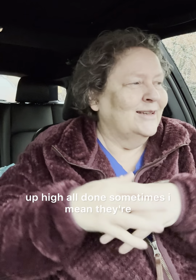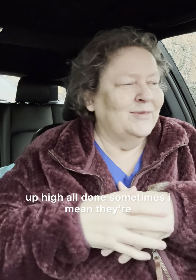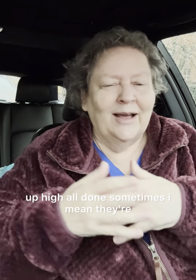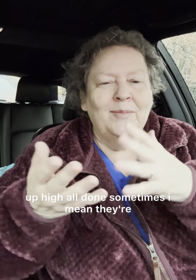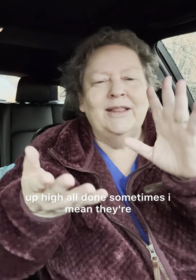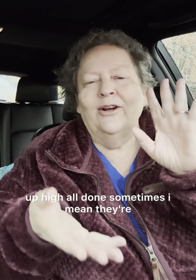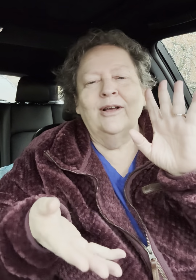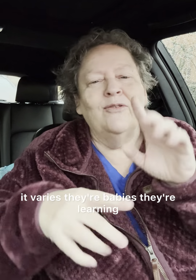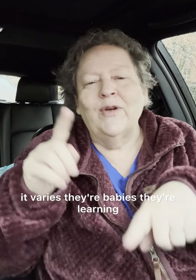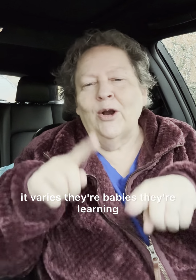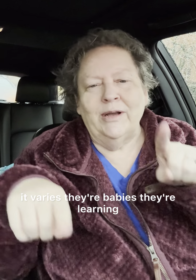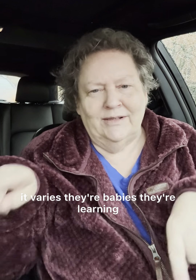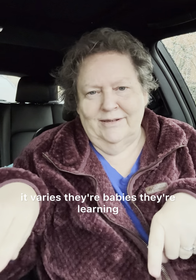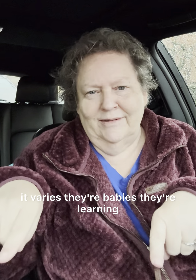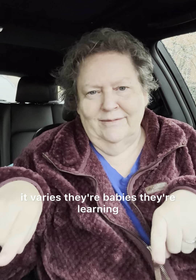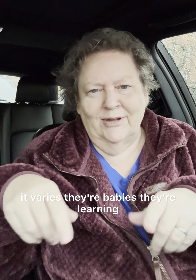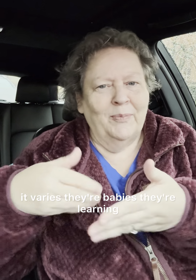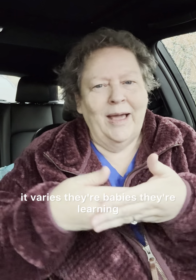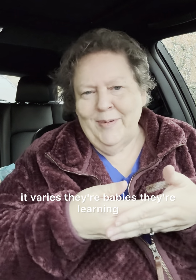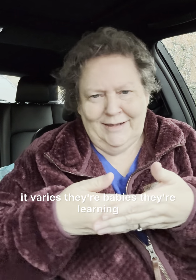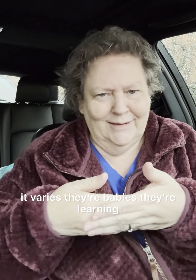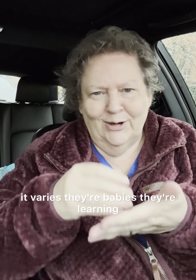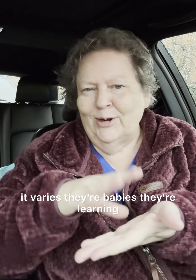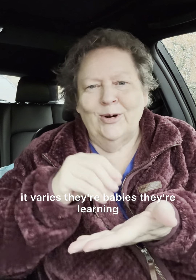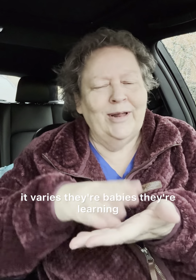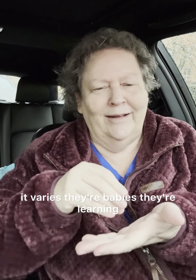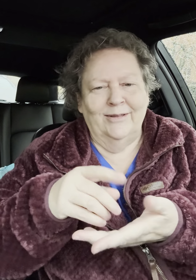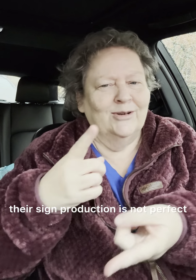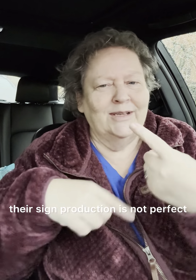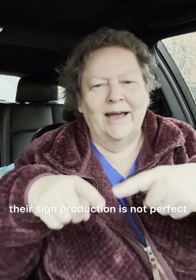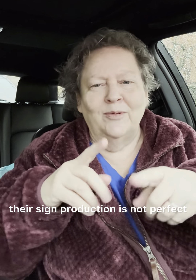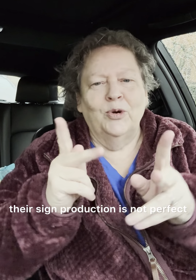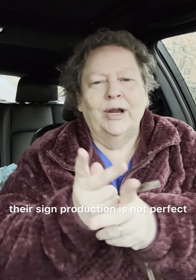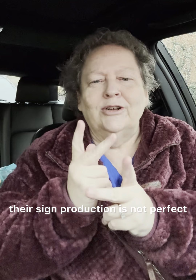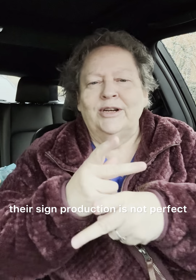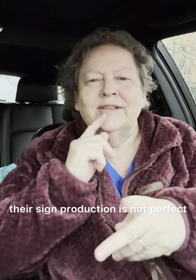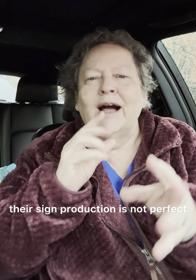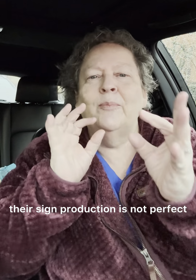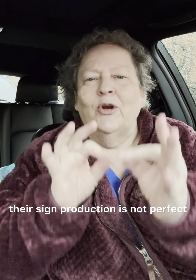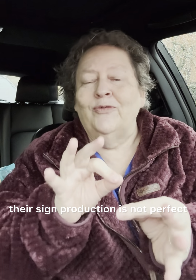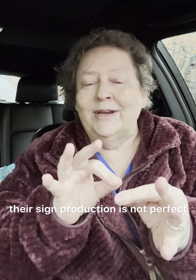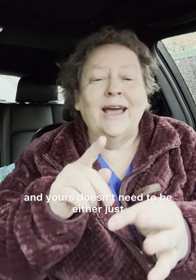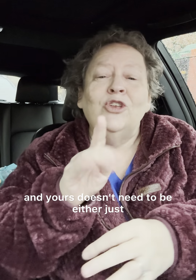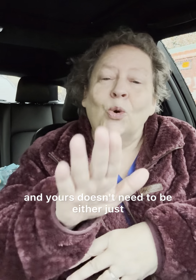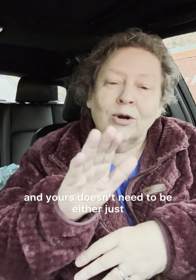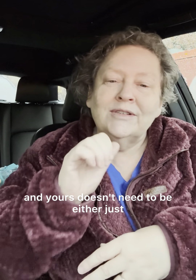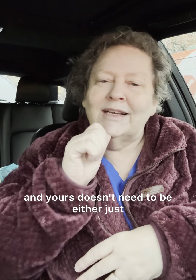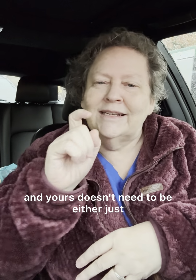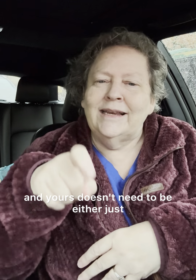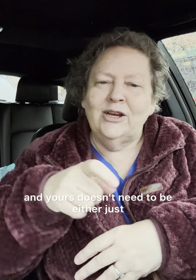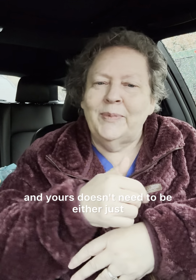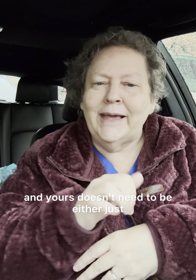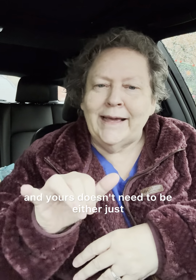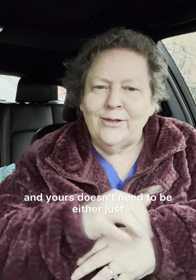Sometimes, it varies. They're babies. They're learning. Their sign production is not perfect, and yours doesn't need to be either.